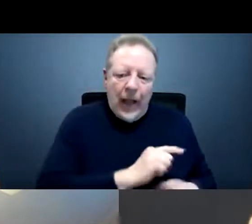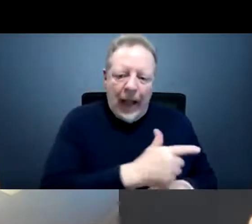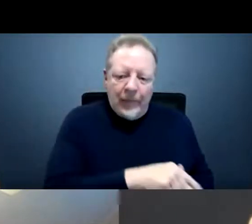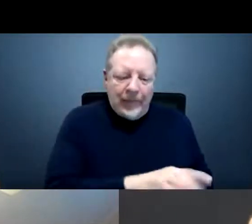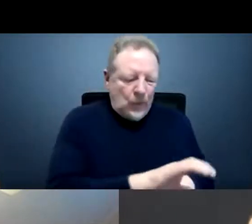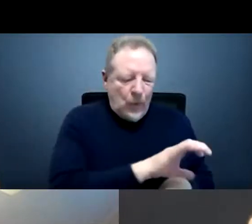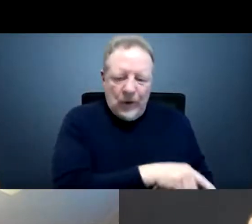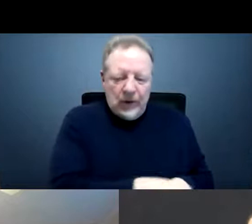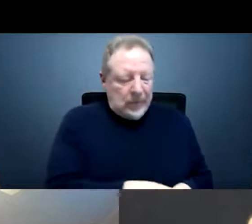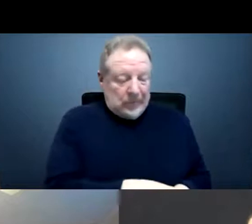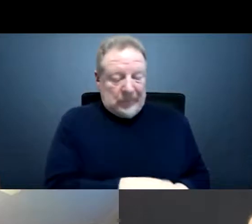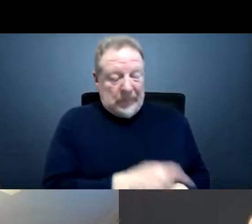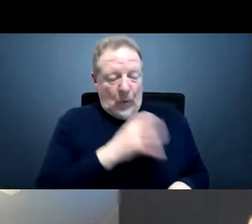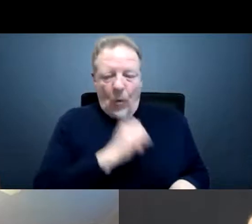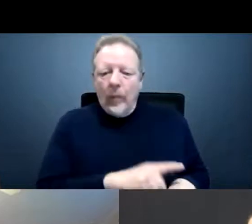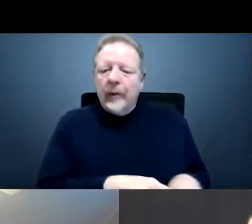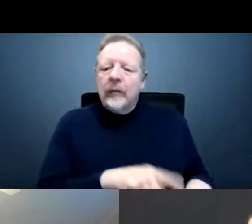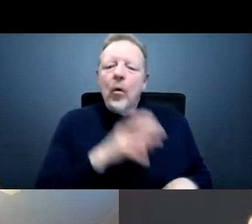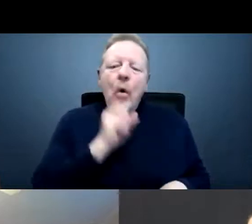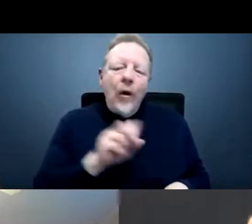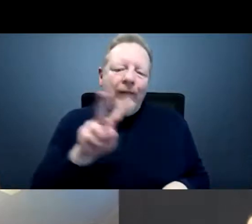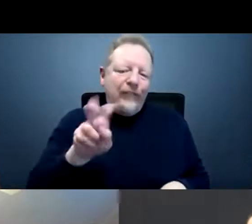know, this is a little older presentation. So yeah.